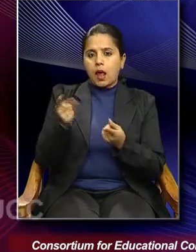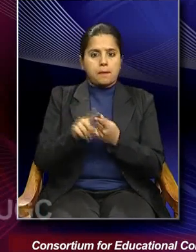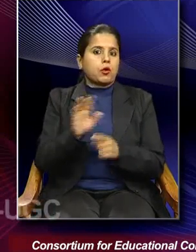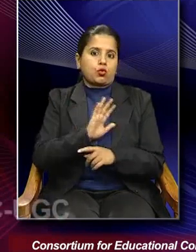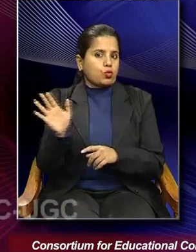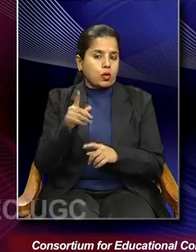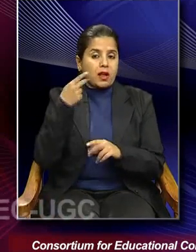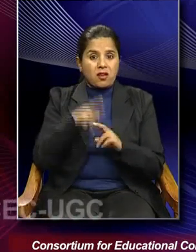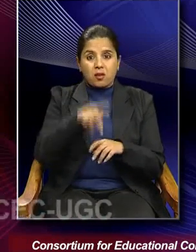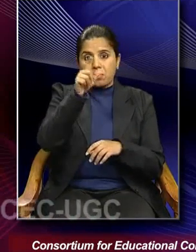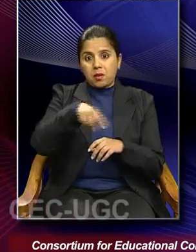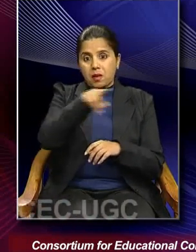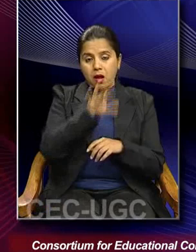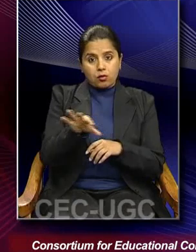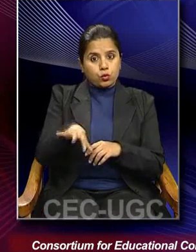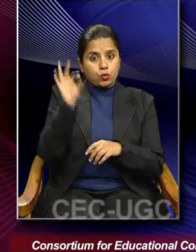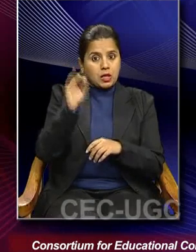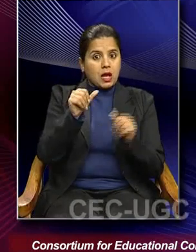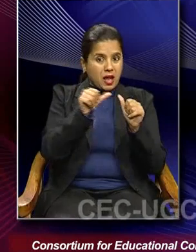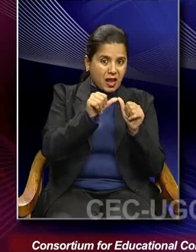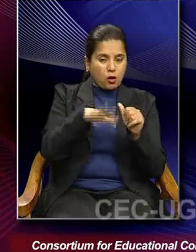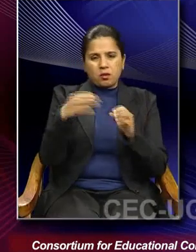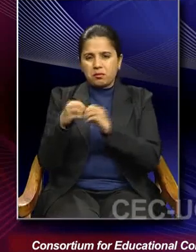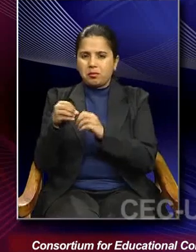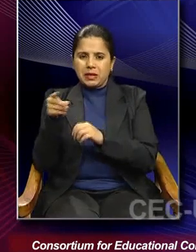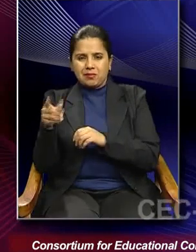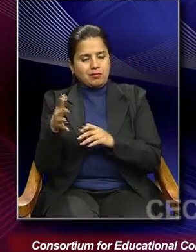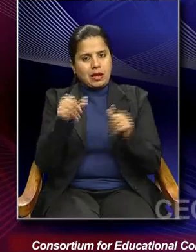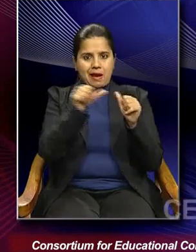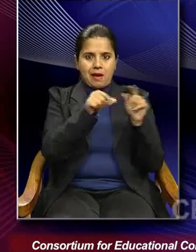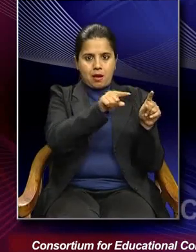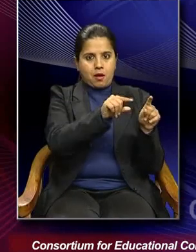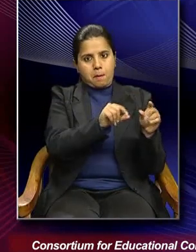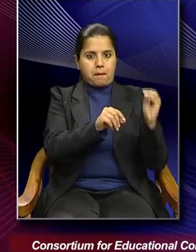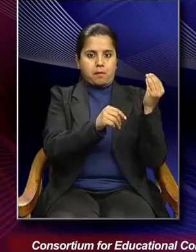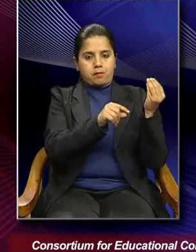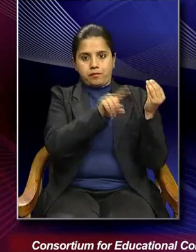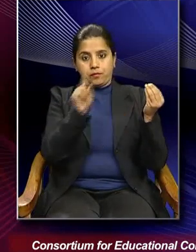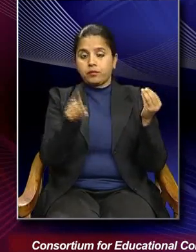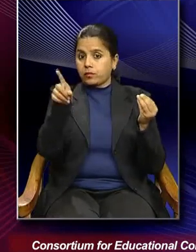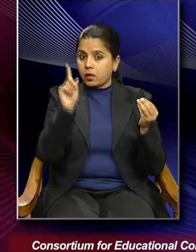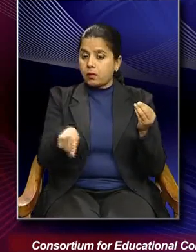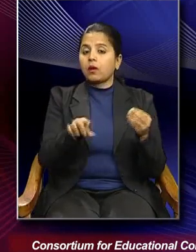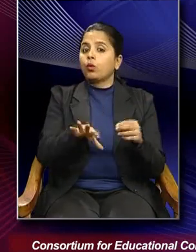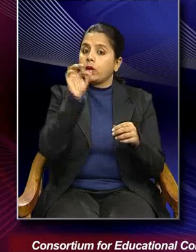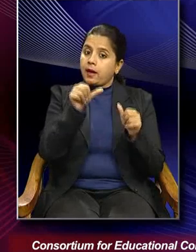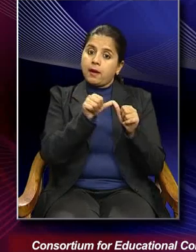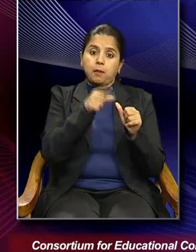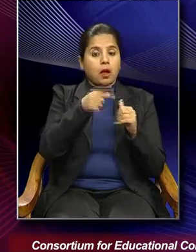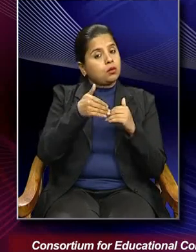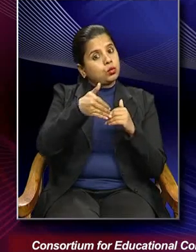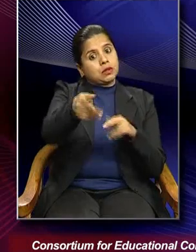the individuals are preferring A on B, A to B, then they should keep on preferring A to